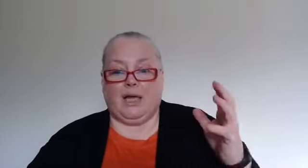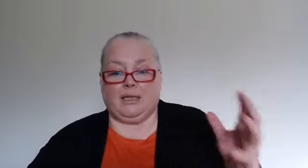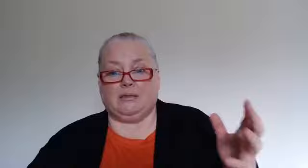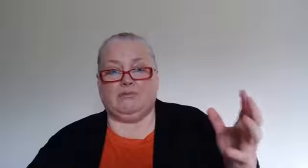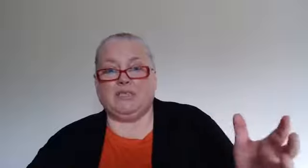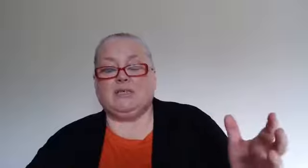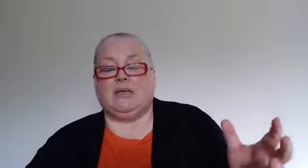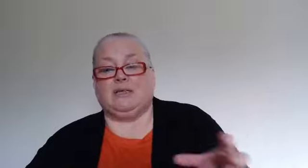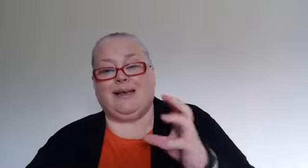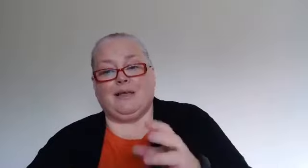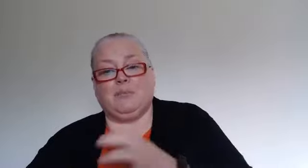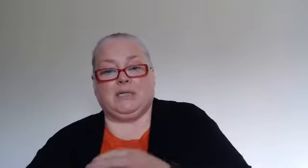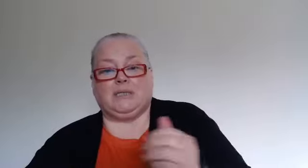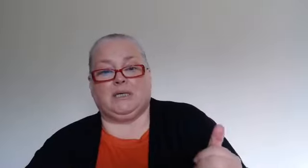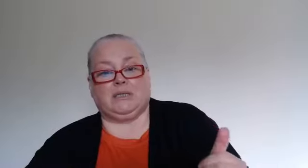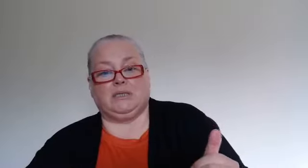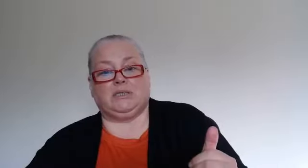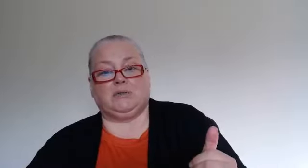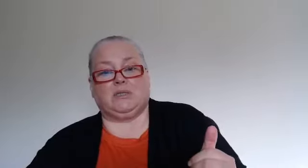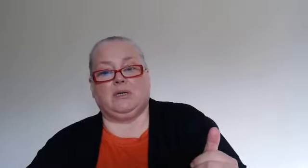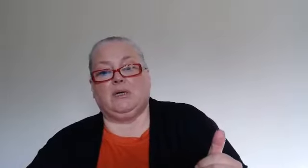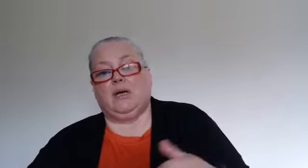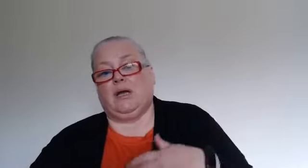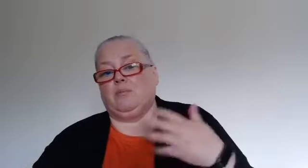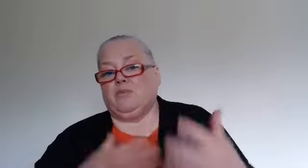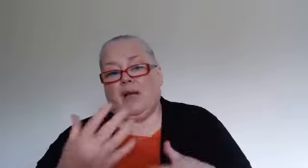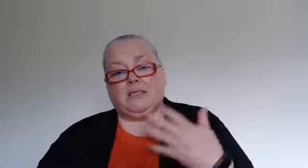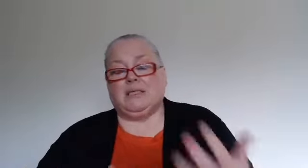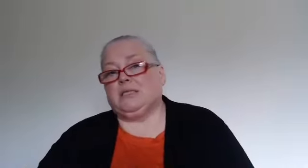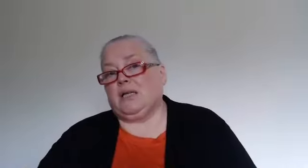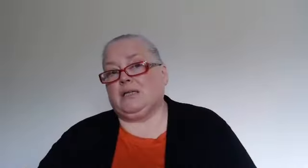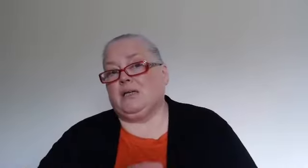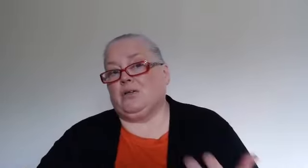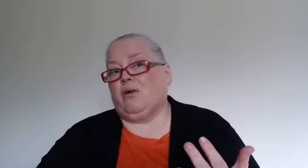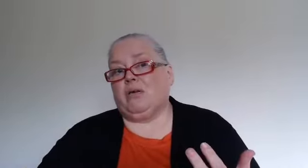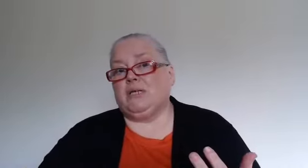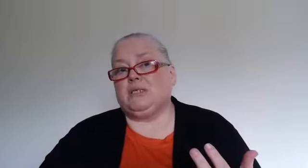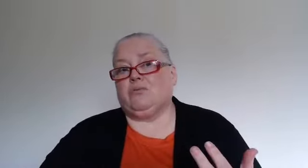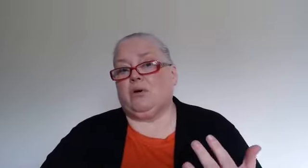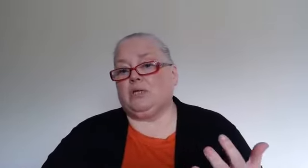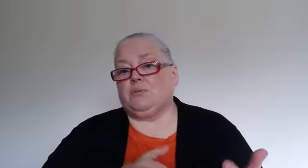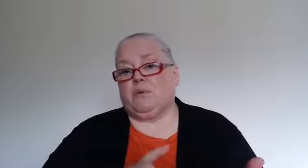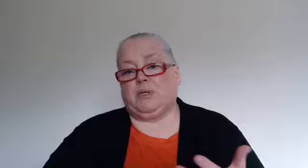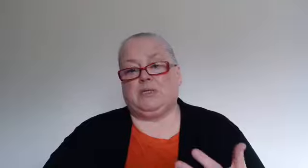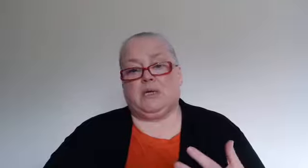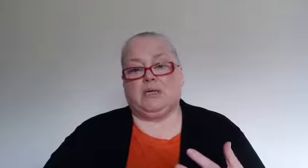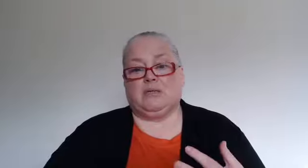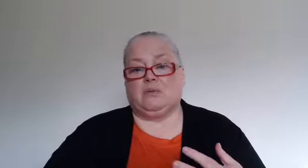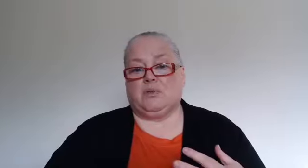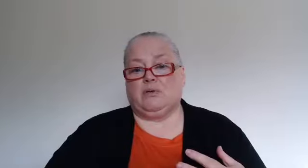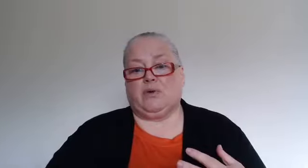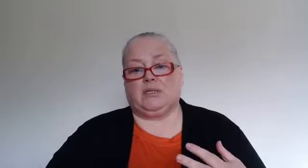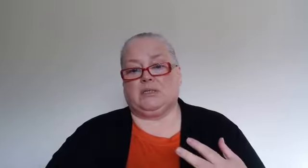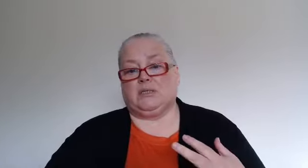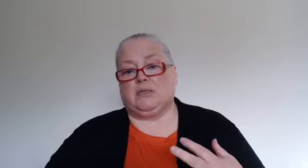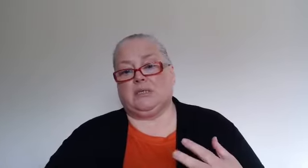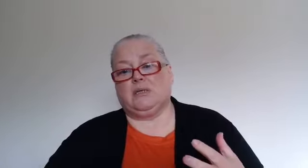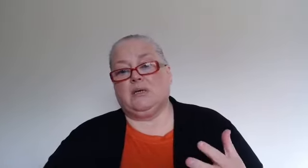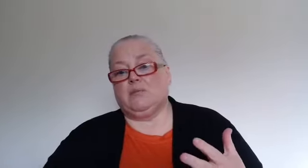health, physical health and mental health issues. If you're adding into that, then you're not eating right, maybe you're not taking some time for exercise,